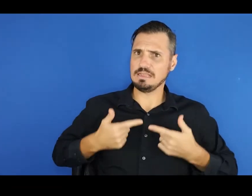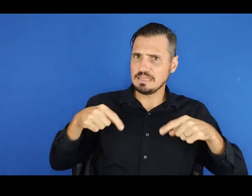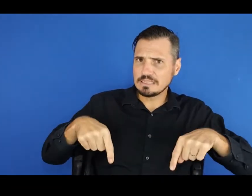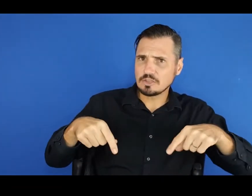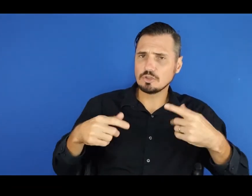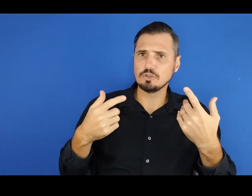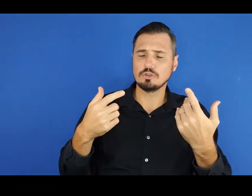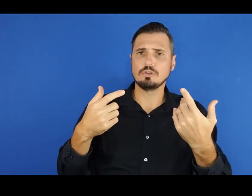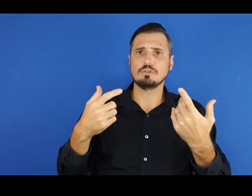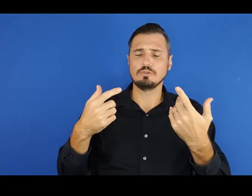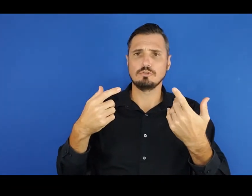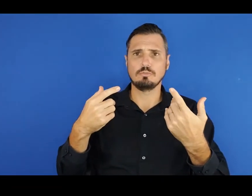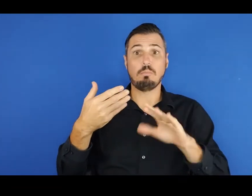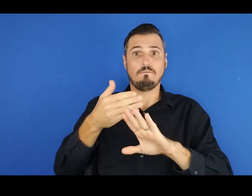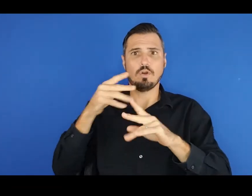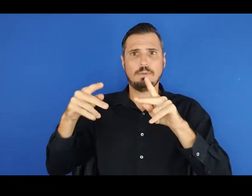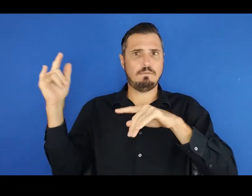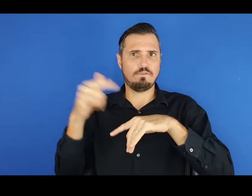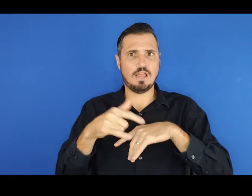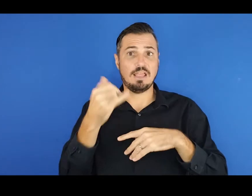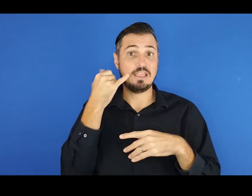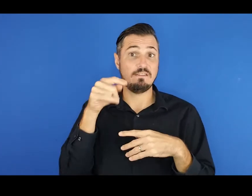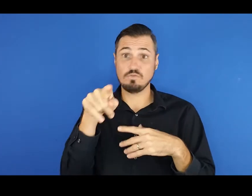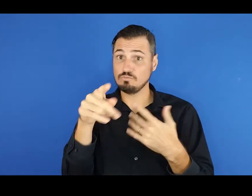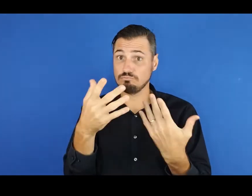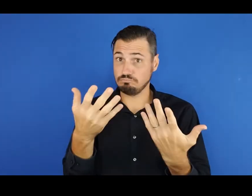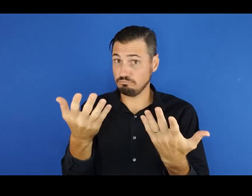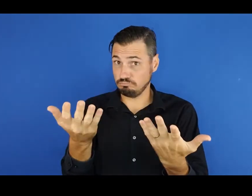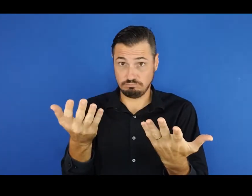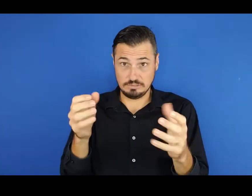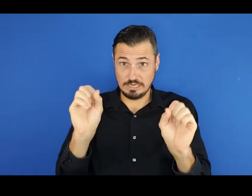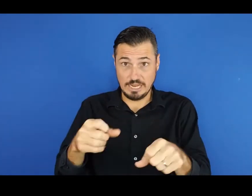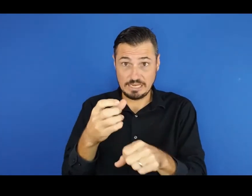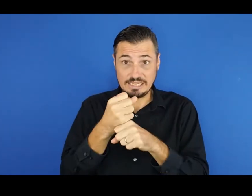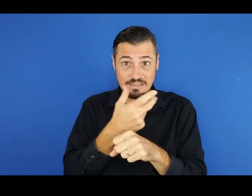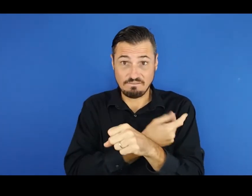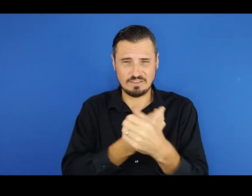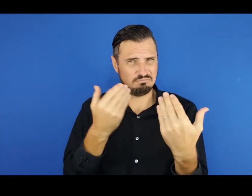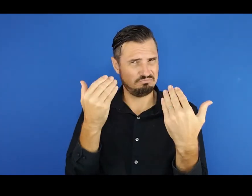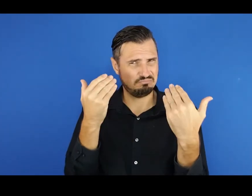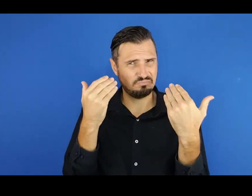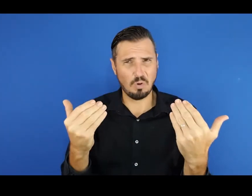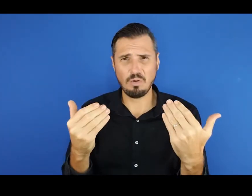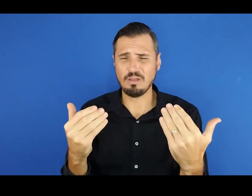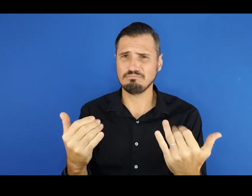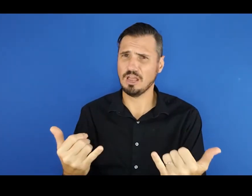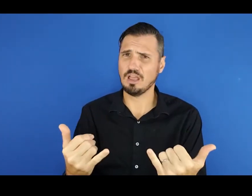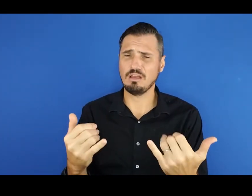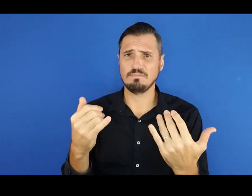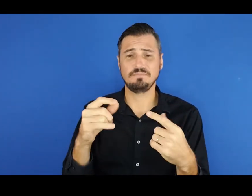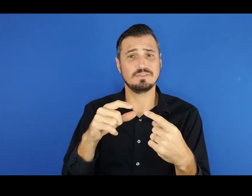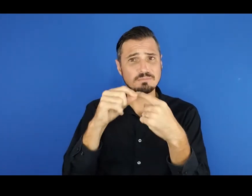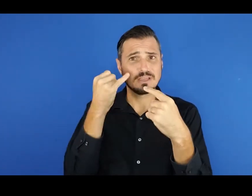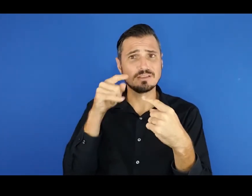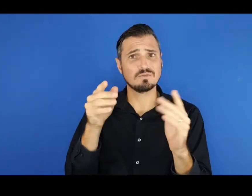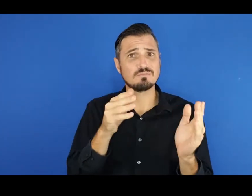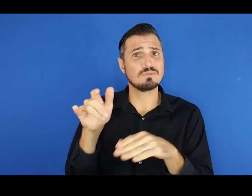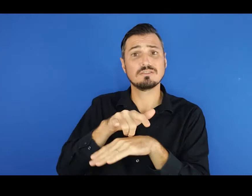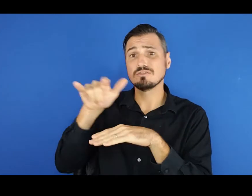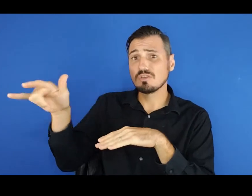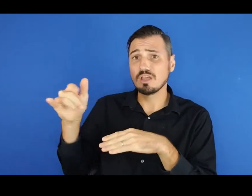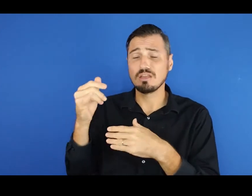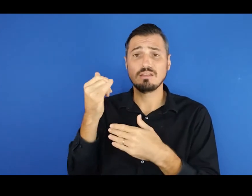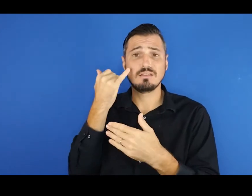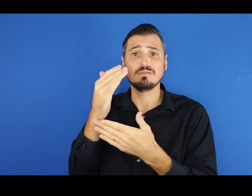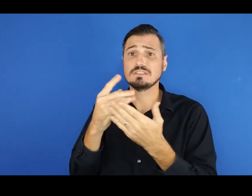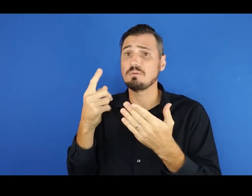are eligible, please schedule a vaccine appointment as soon as you can, especially if you plan to travel, if your household members